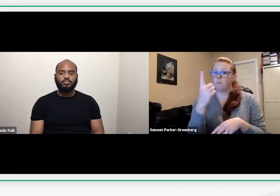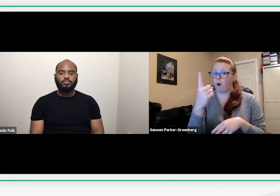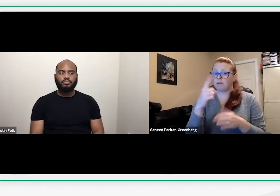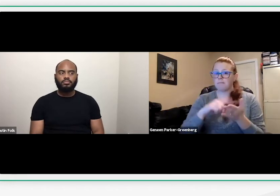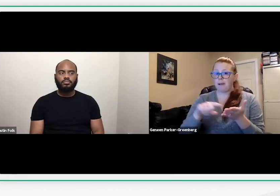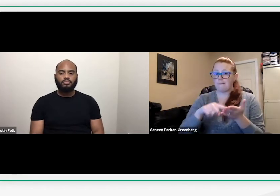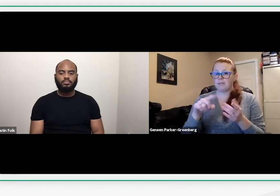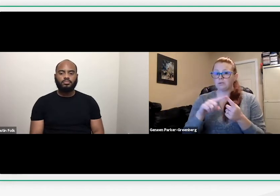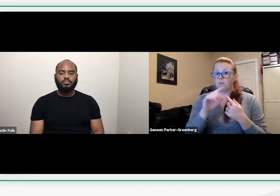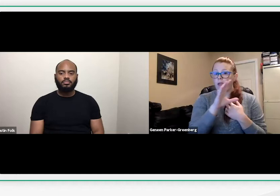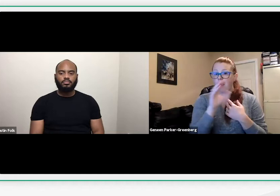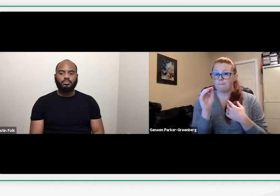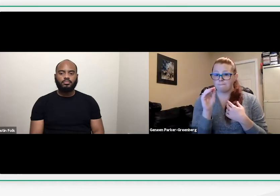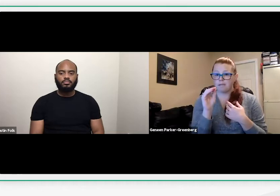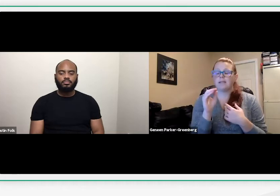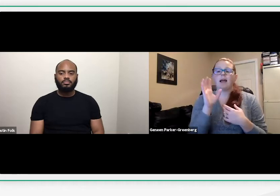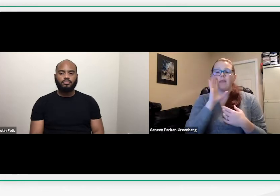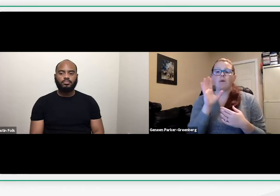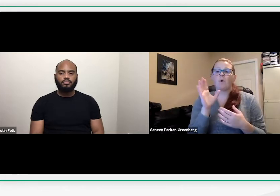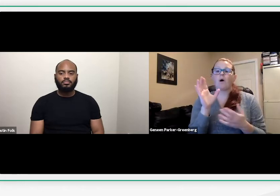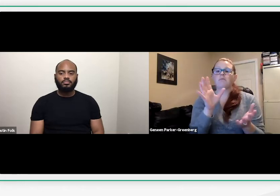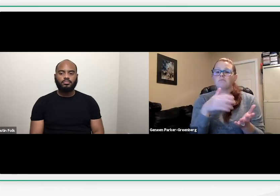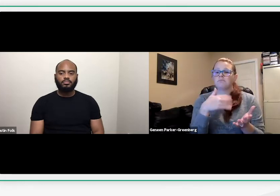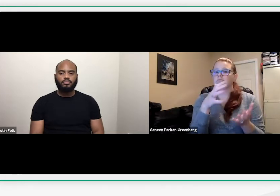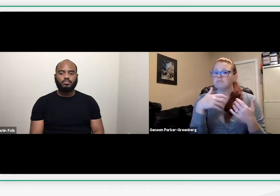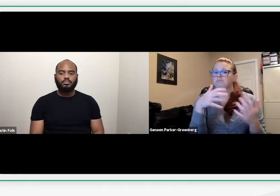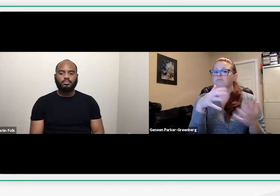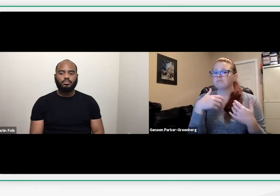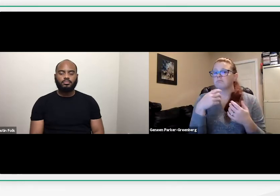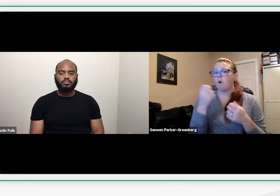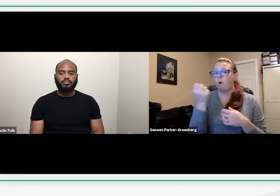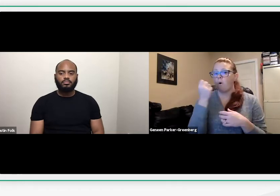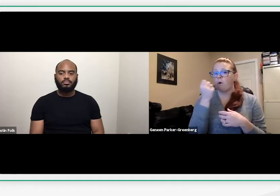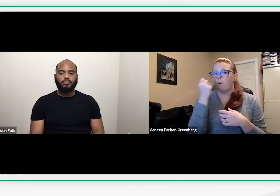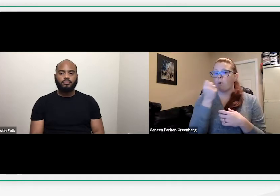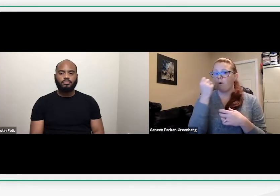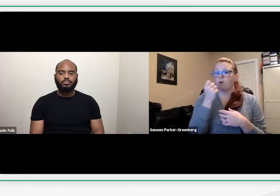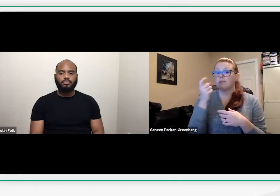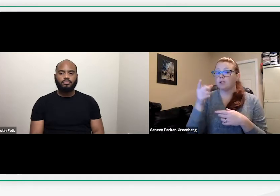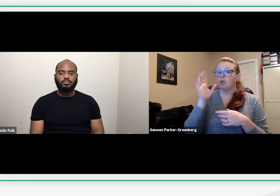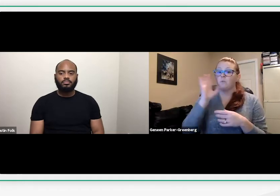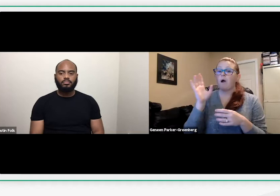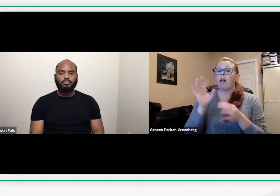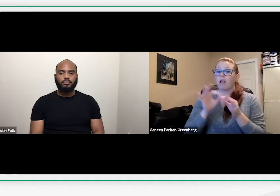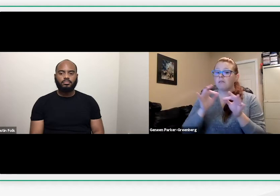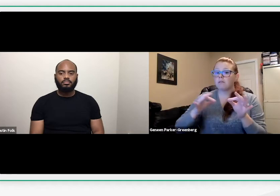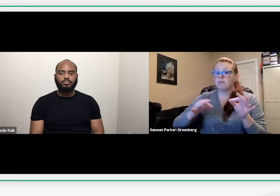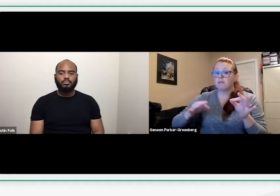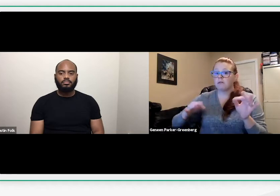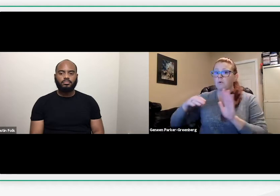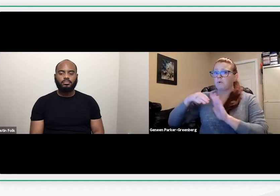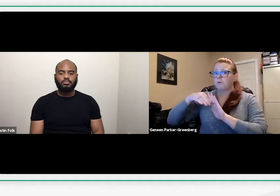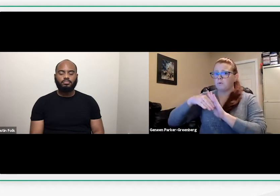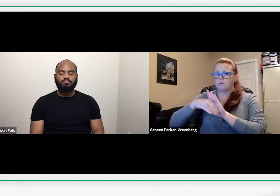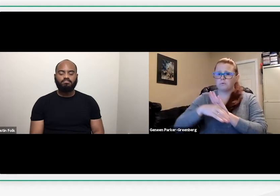creditors and to just send one payment to their company, and they'll continue to collect your payments and